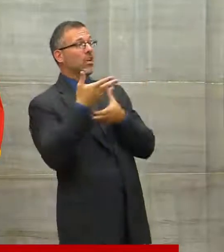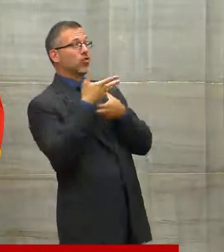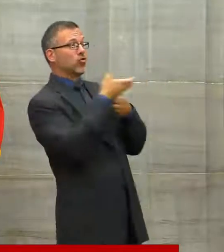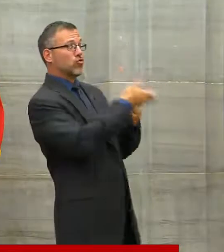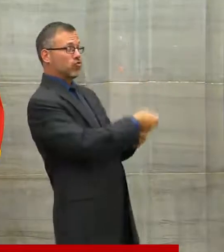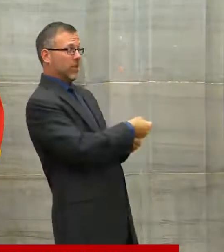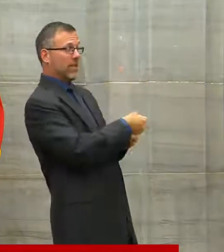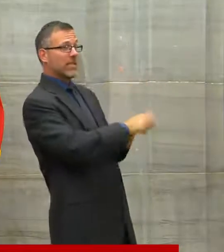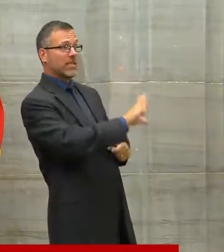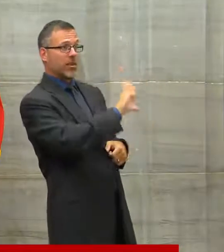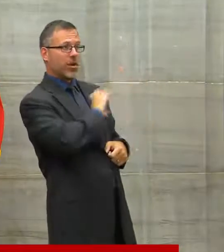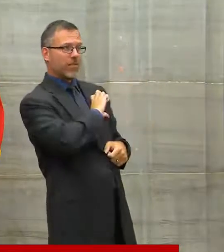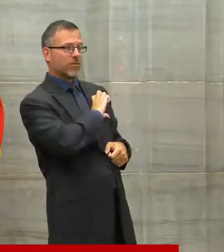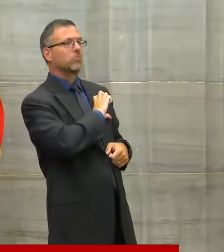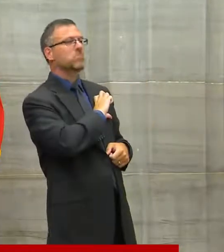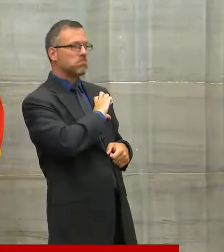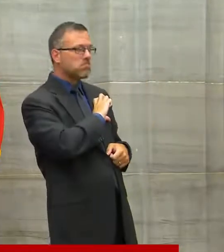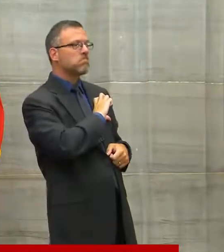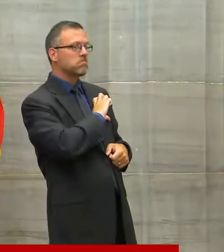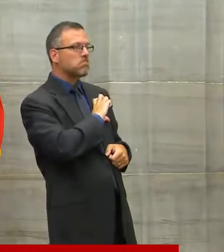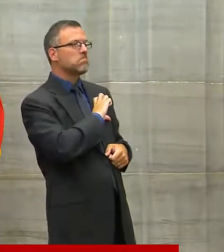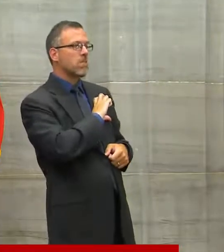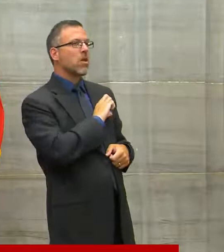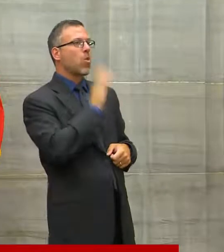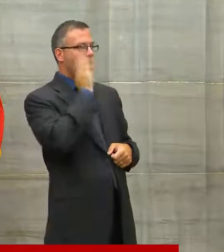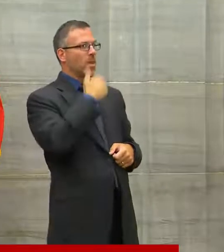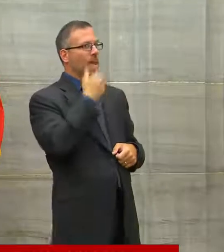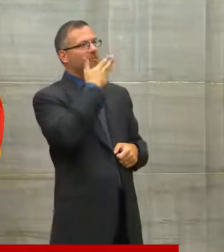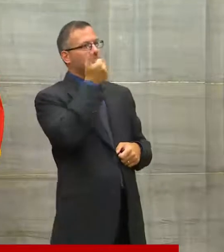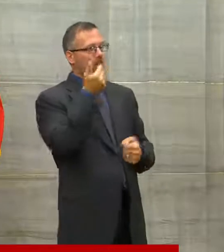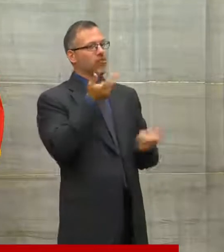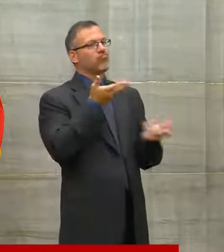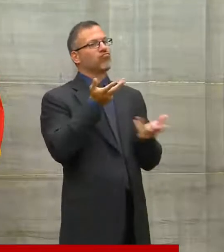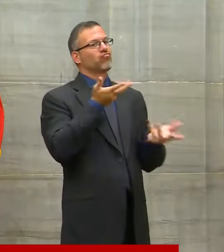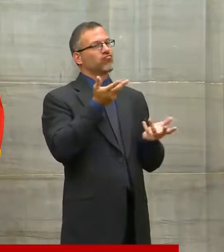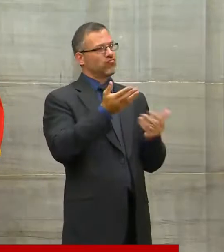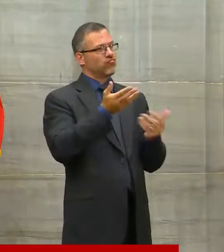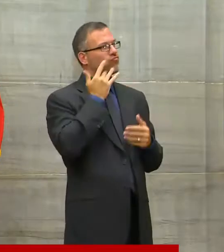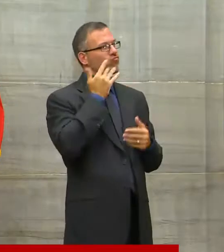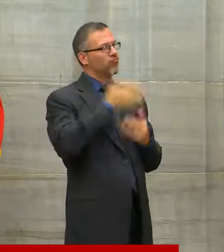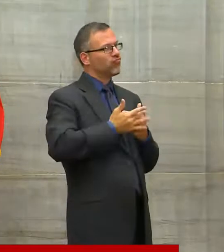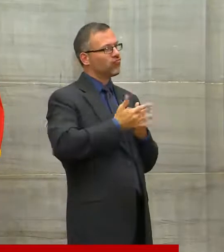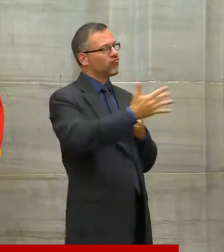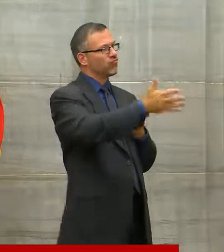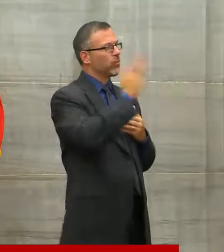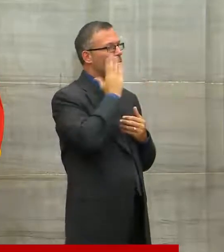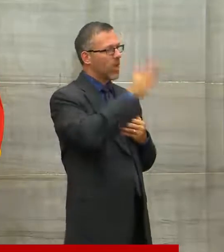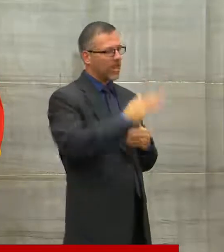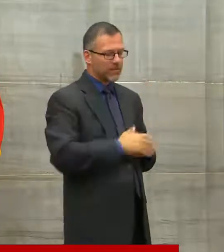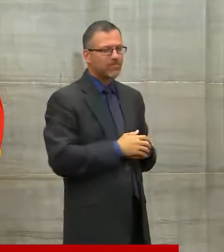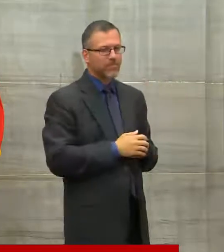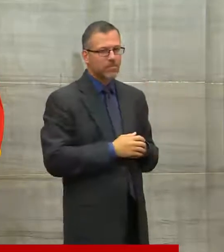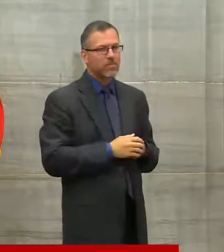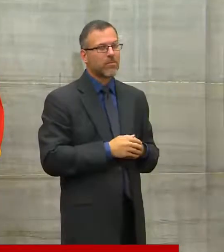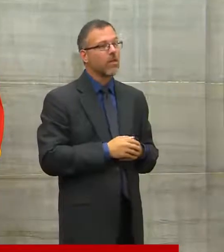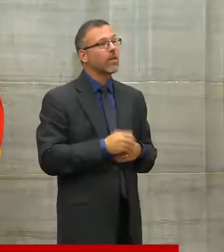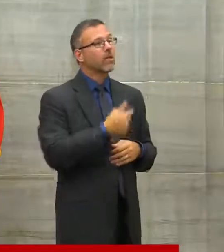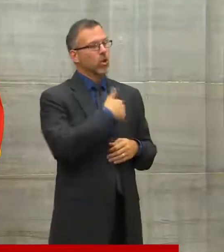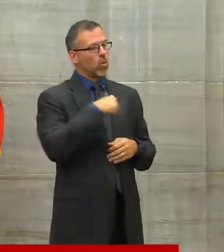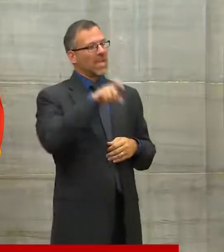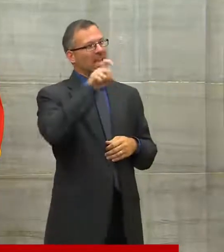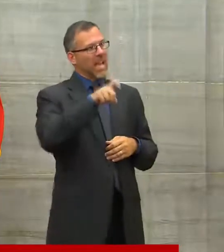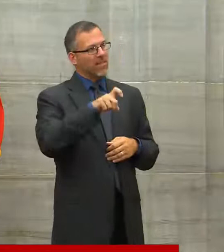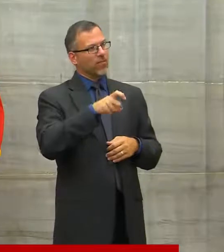way than they do now, then we'll have better interactions. And that'll happen by interacting with